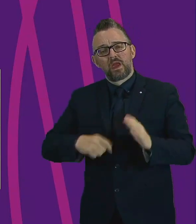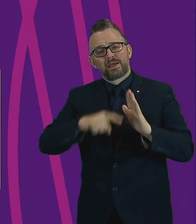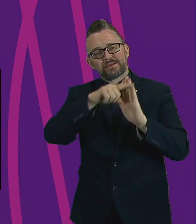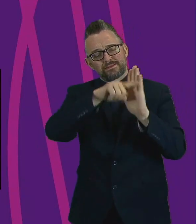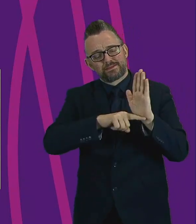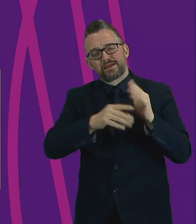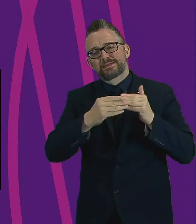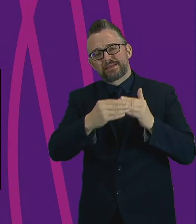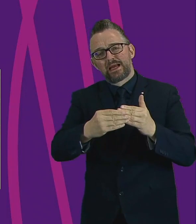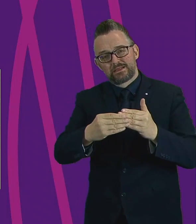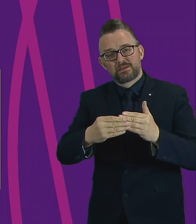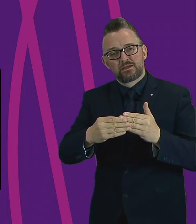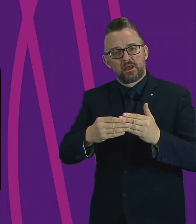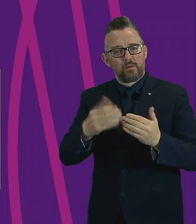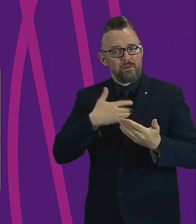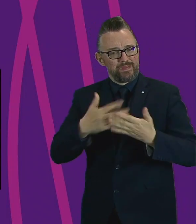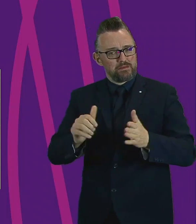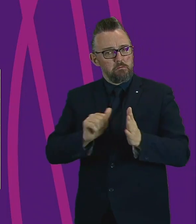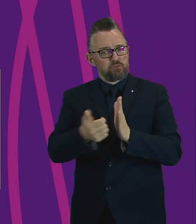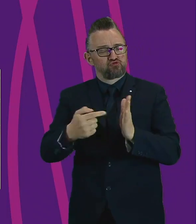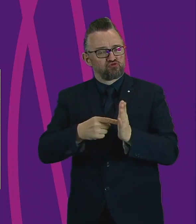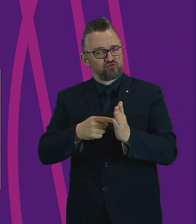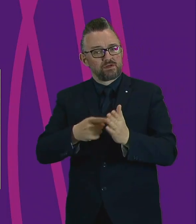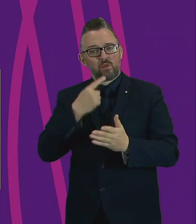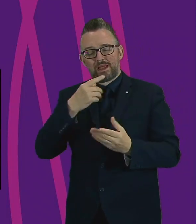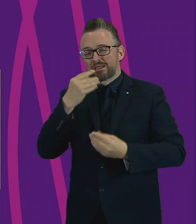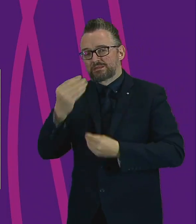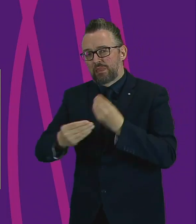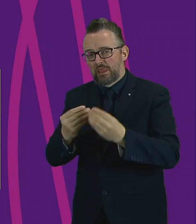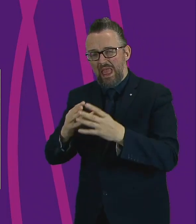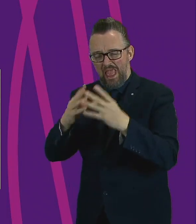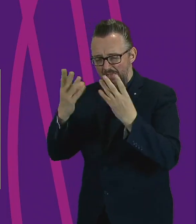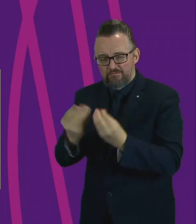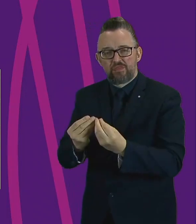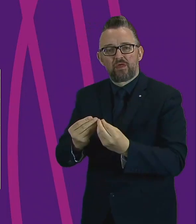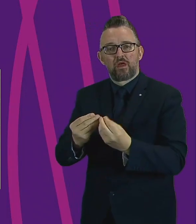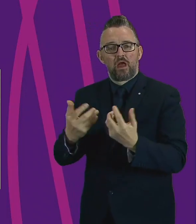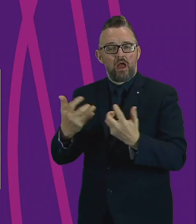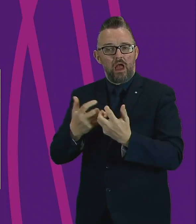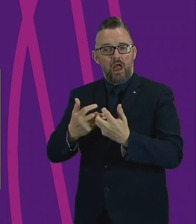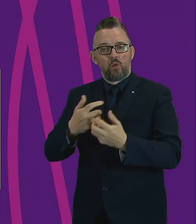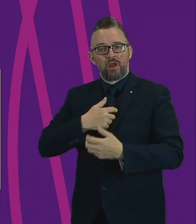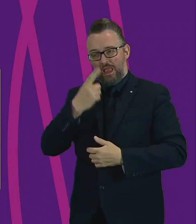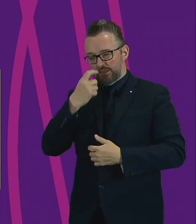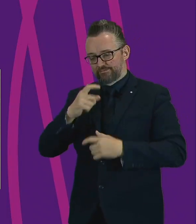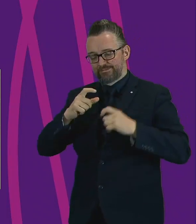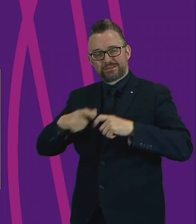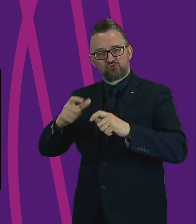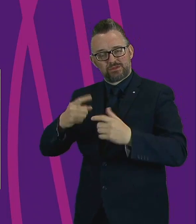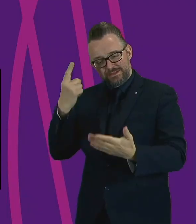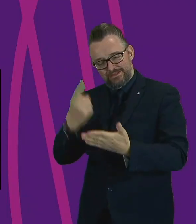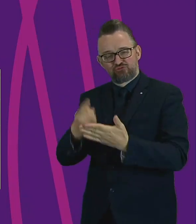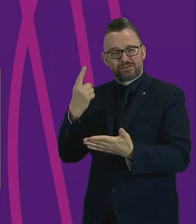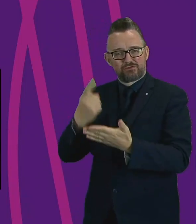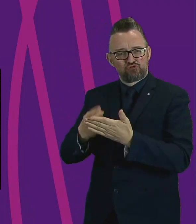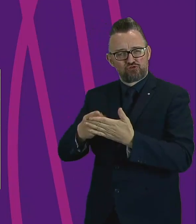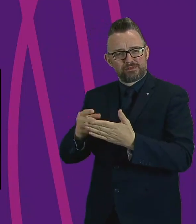guiding principles that will underpin this work and how we will go about it and make those critical decisions, guided by